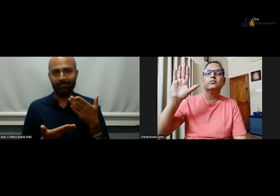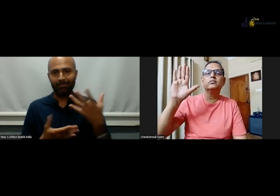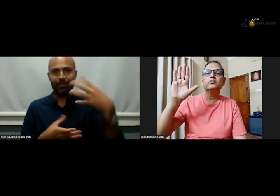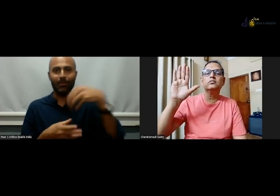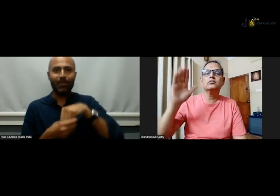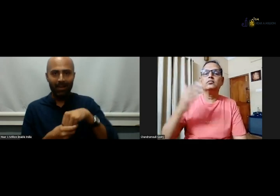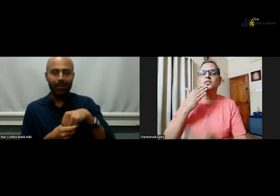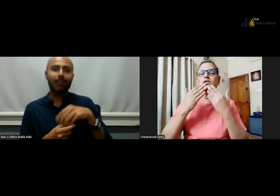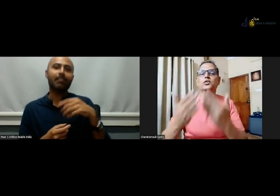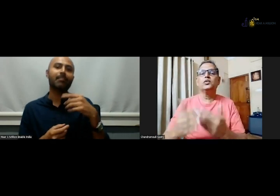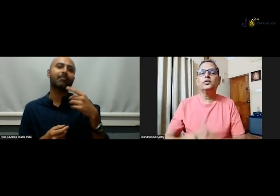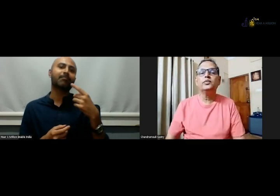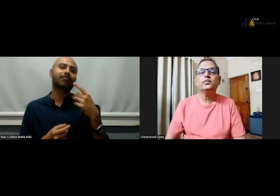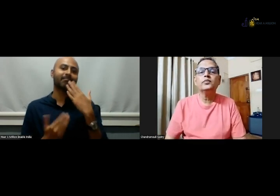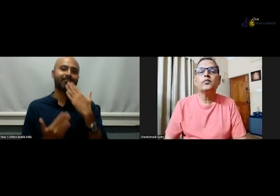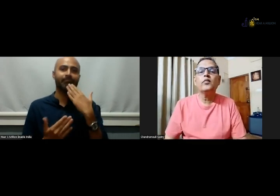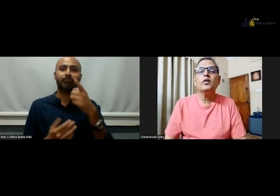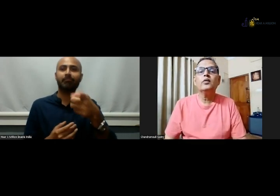Chandramauli Sastri ji.